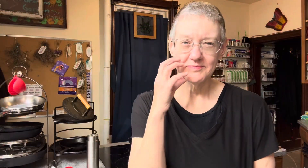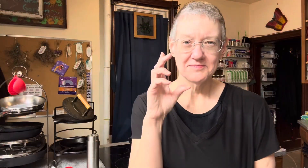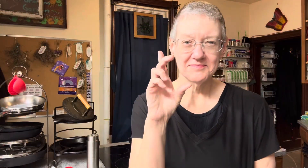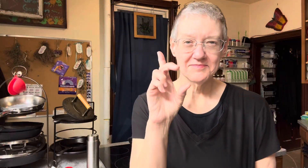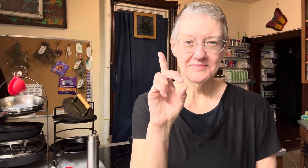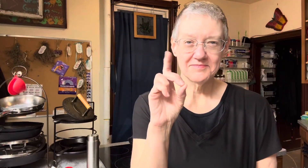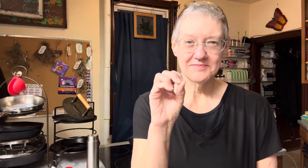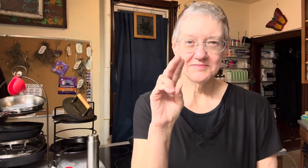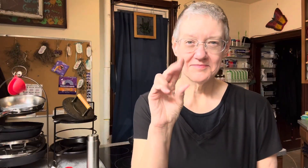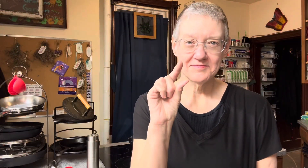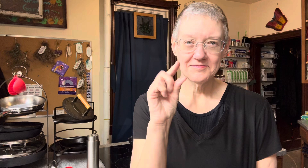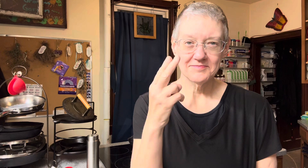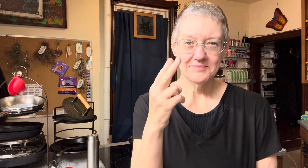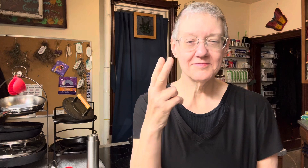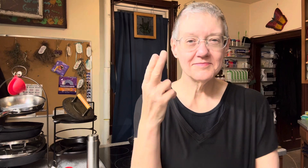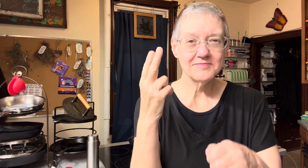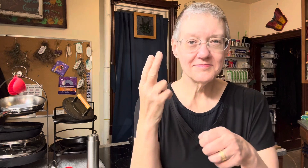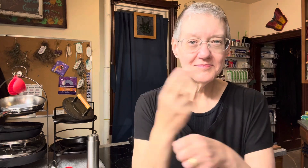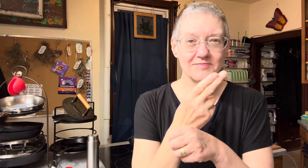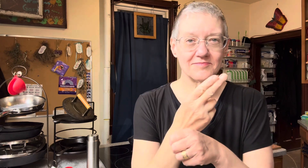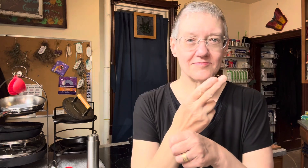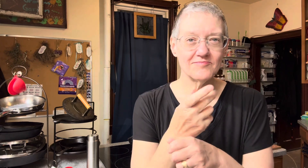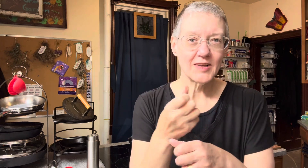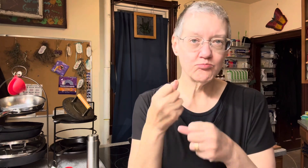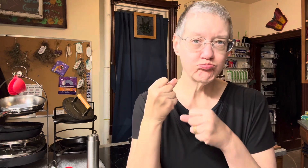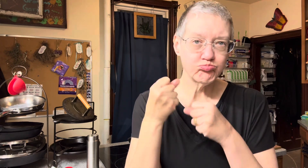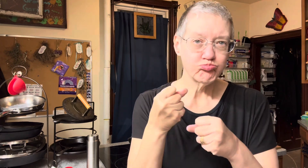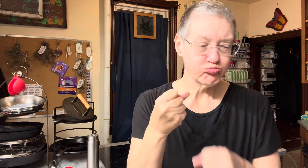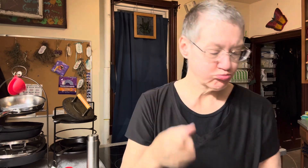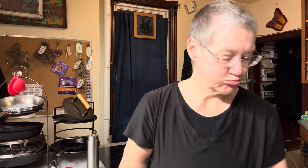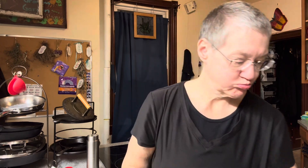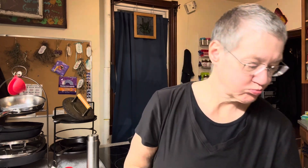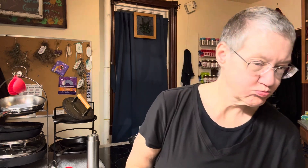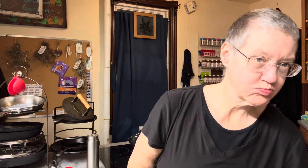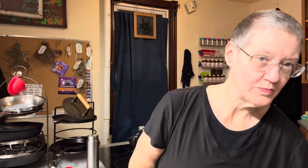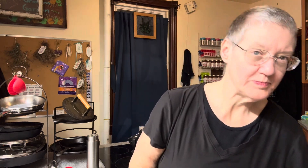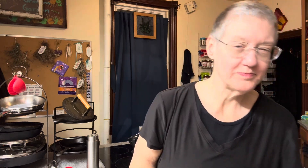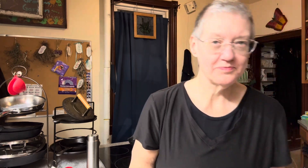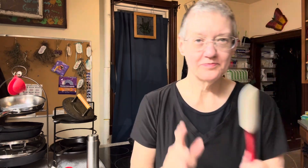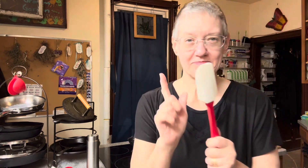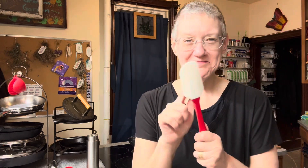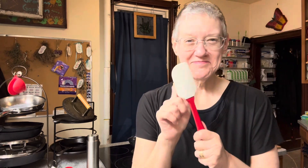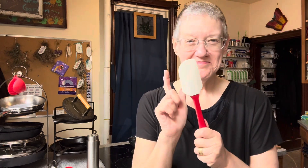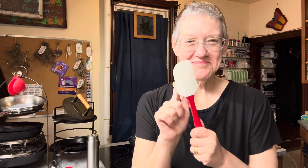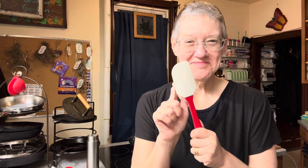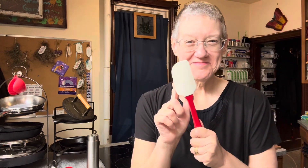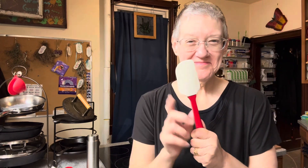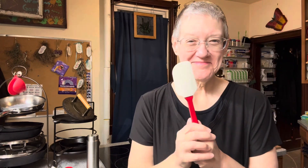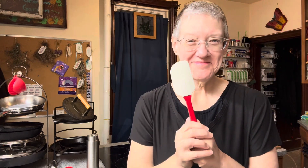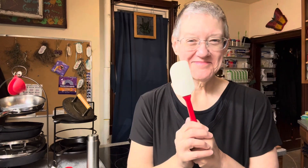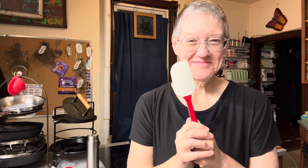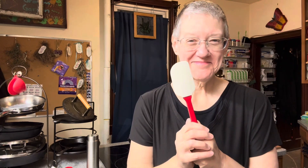It's going to be a thick dough, so make sure you use a really strong spatula.